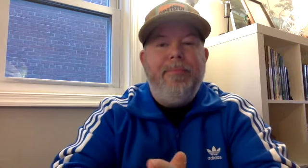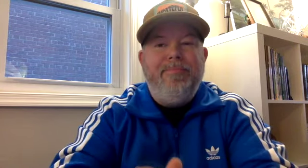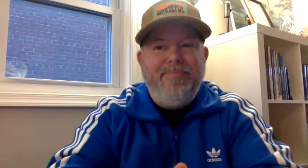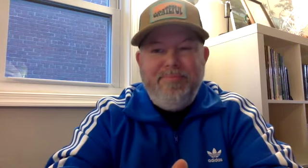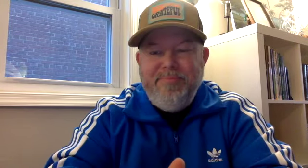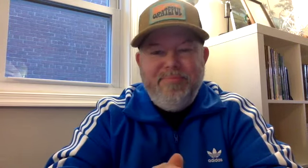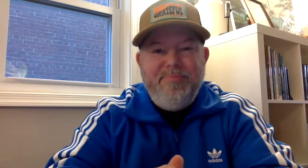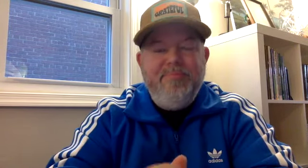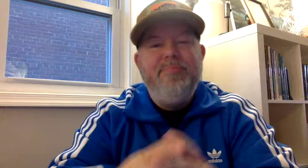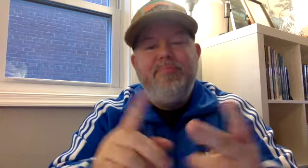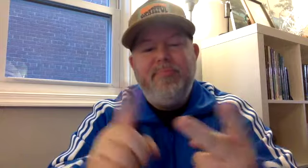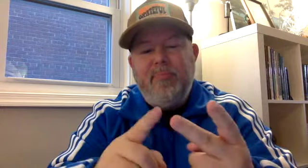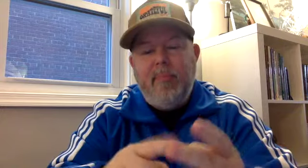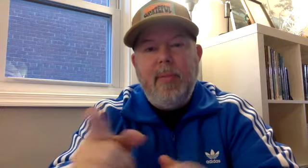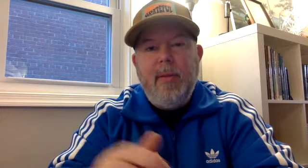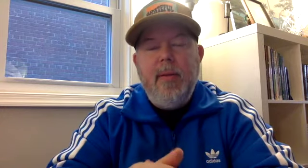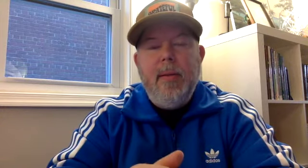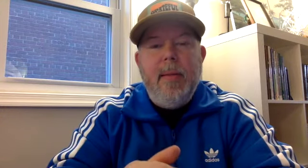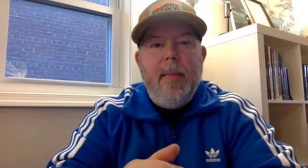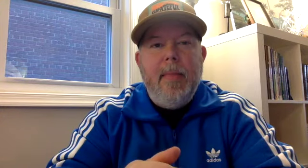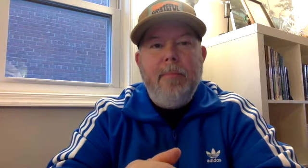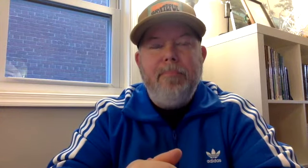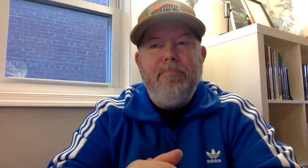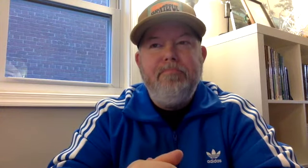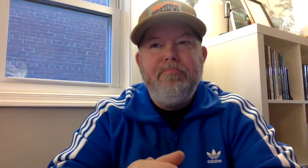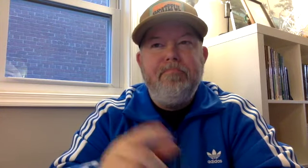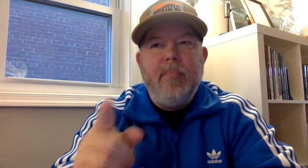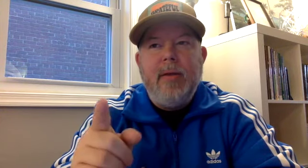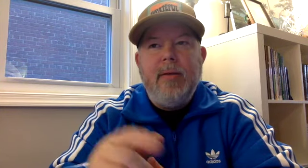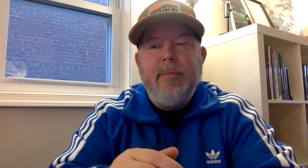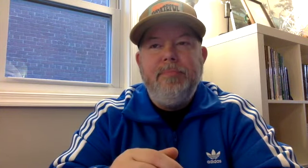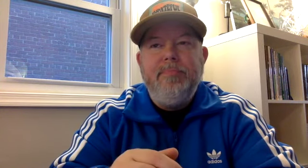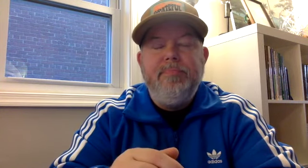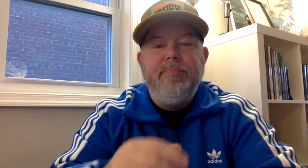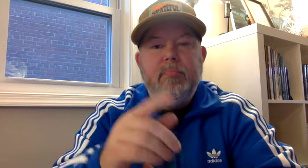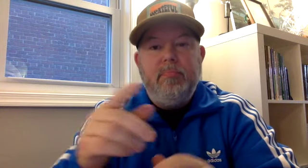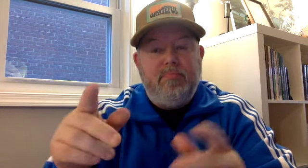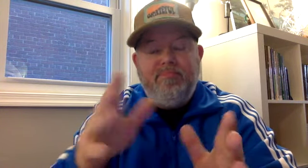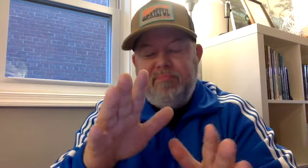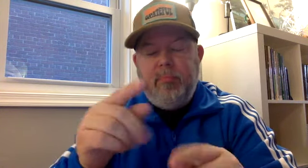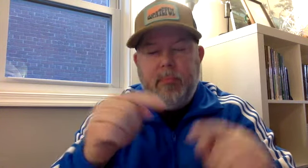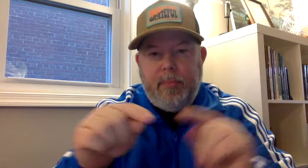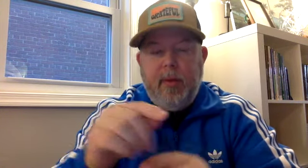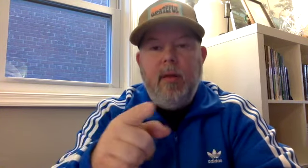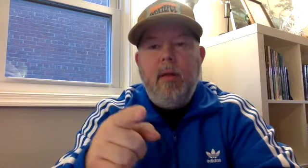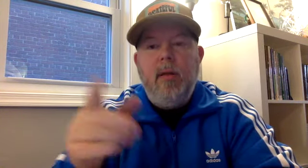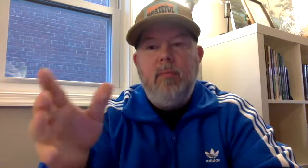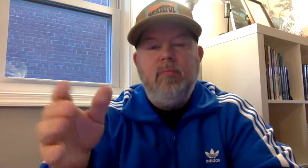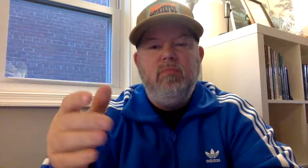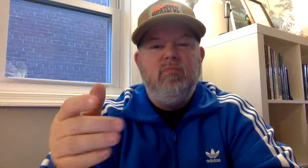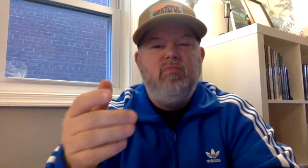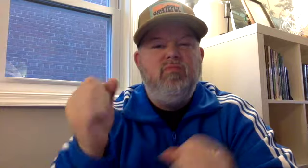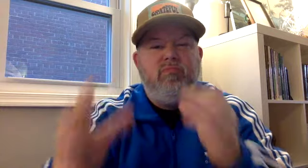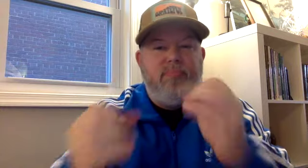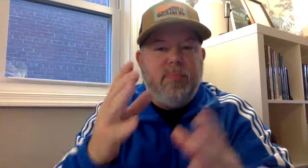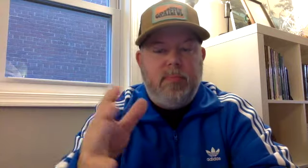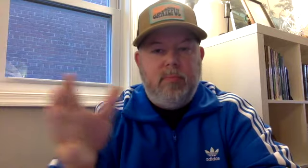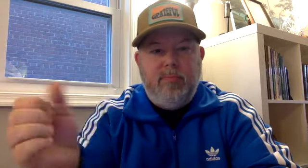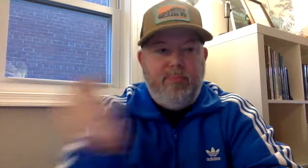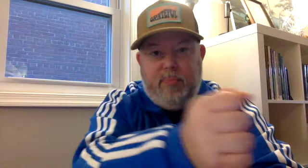Will there be checks and balances? I thought the comment of your previous guest was very interesting, where he was talking about Watergate and the lesson that we thought that